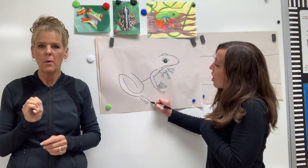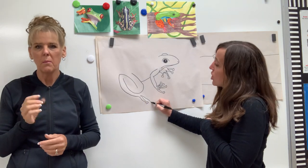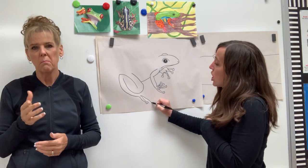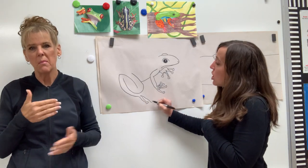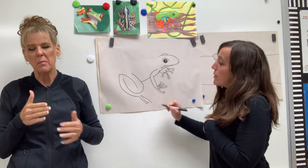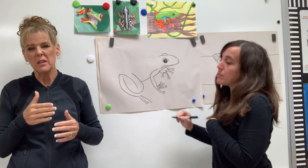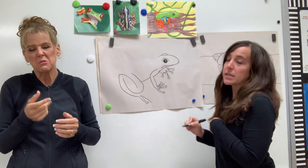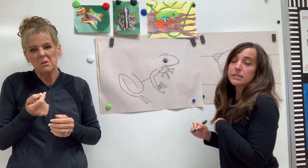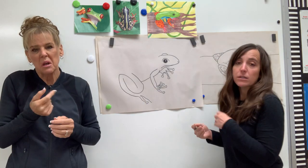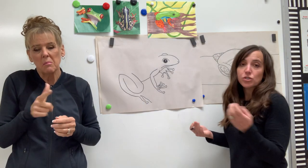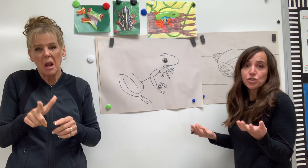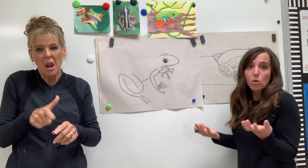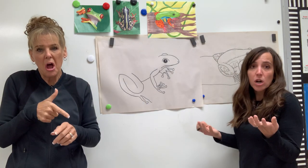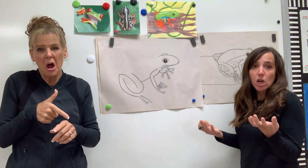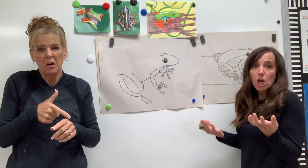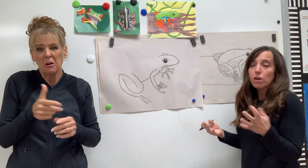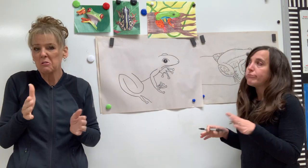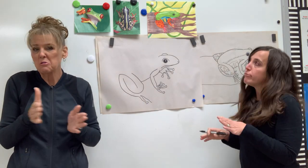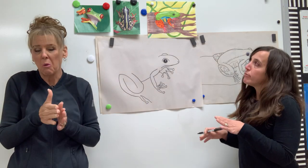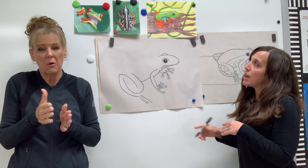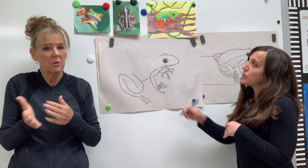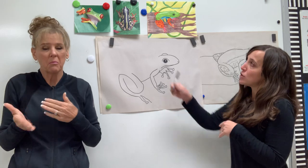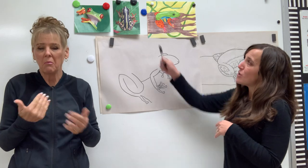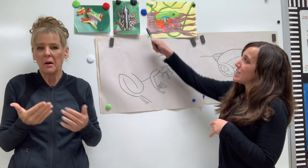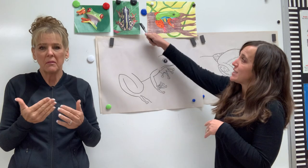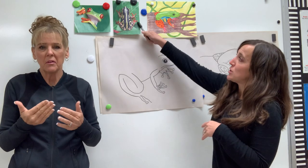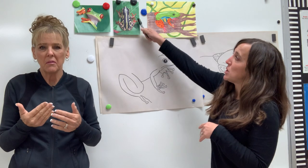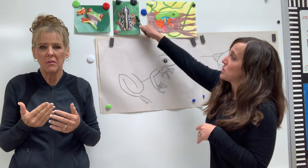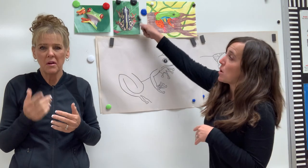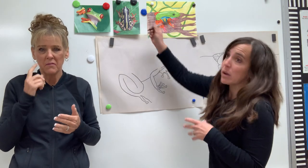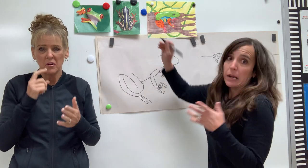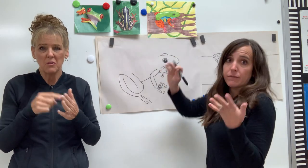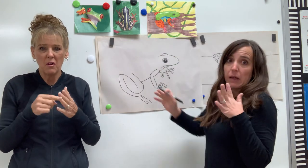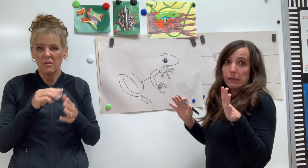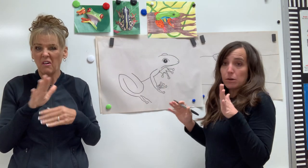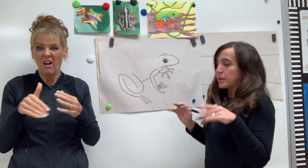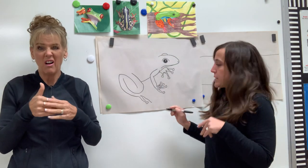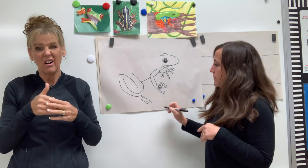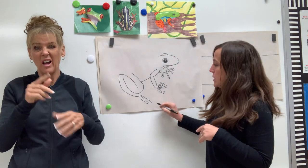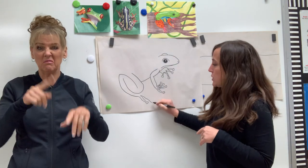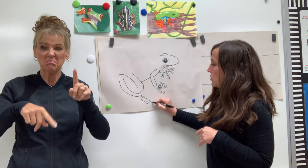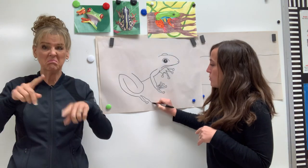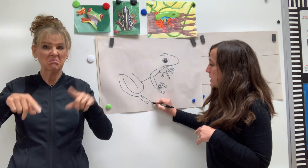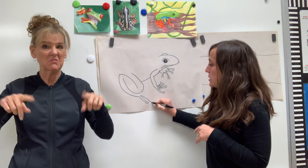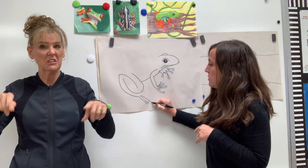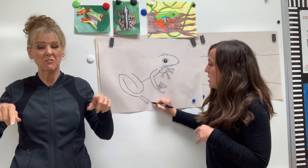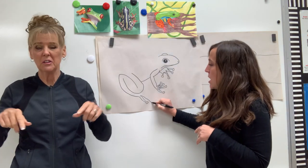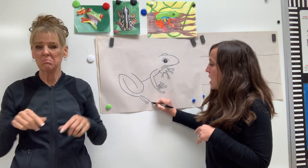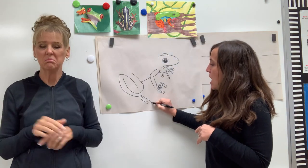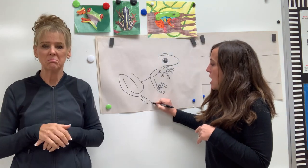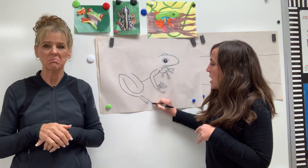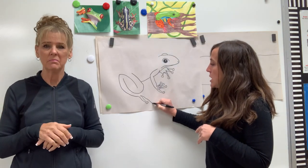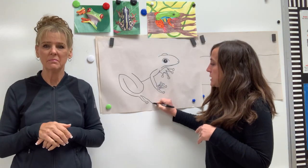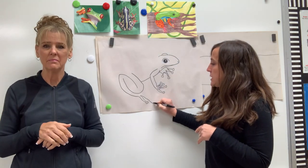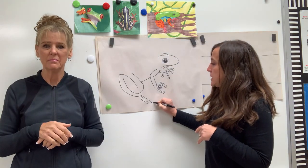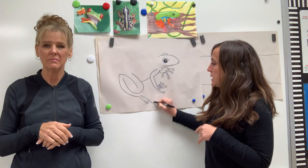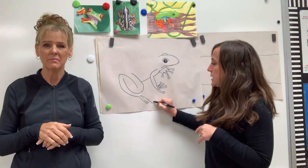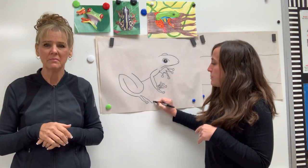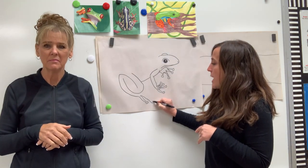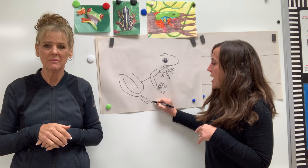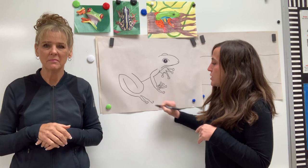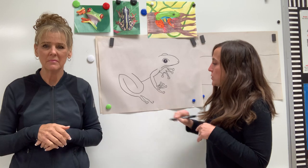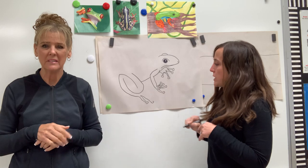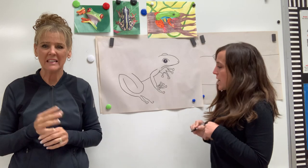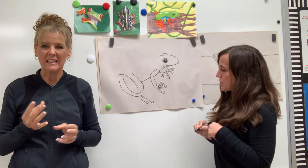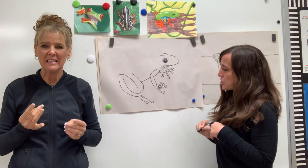a little longer, maybe it's a little shorter. If you'll notice, their toes are all kind of a little bit different, so no big deal.